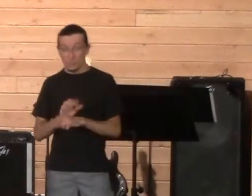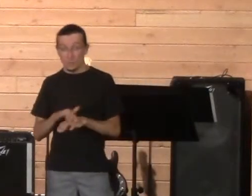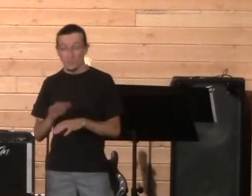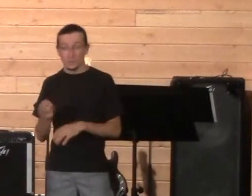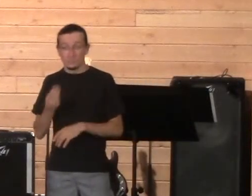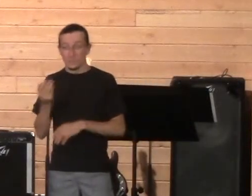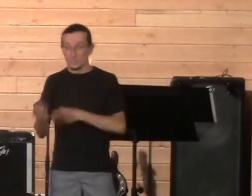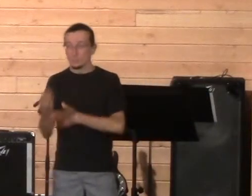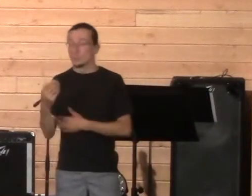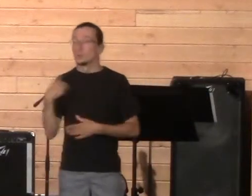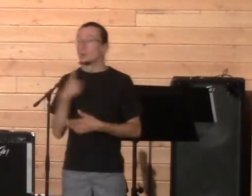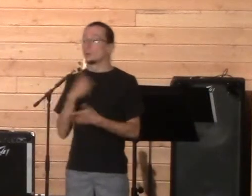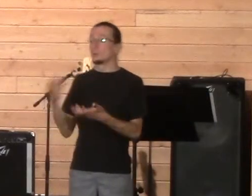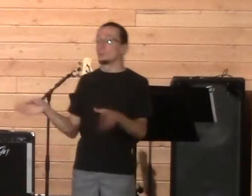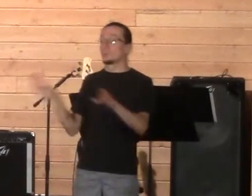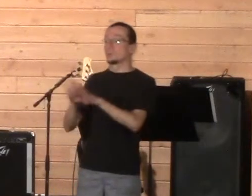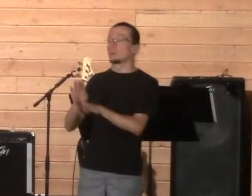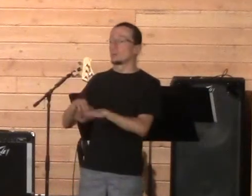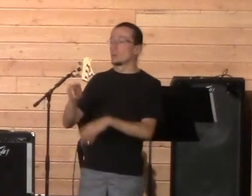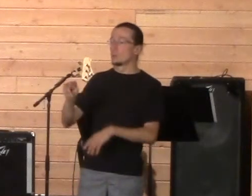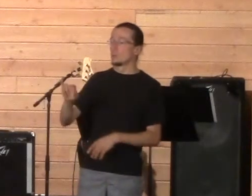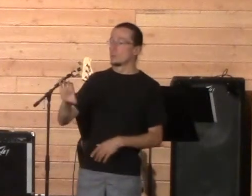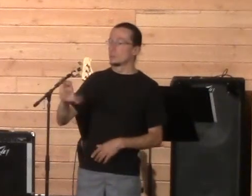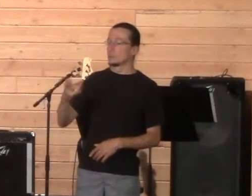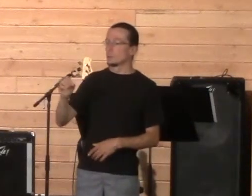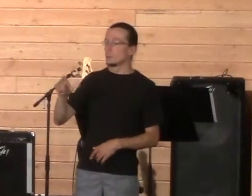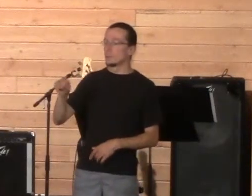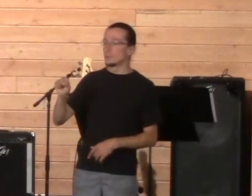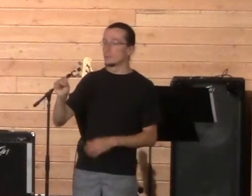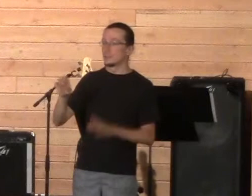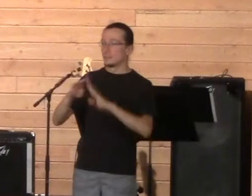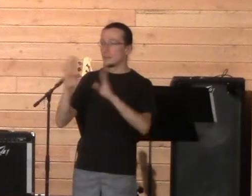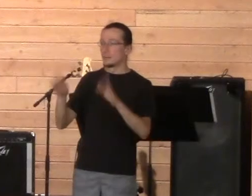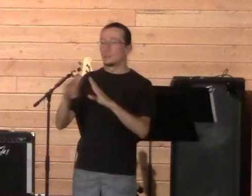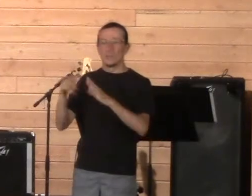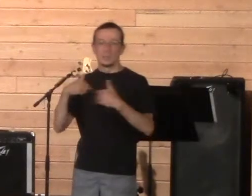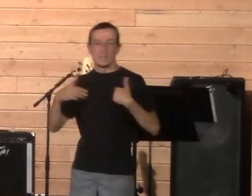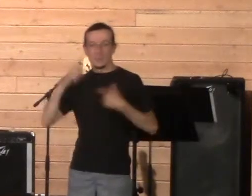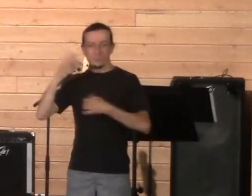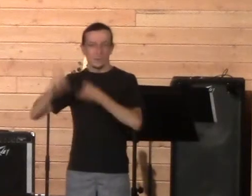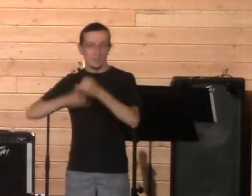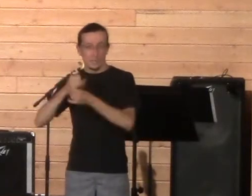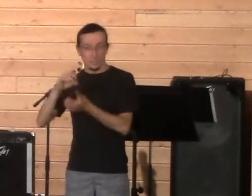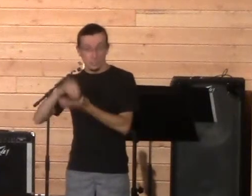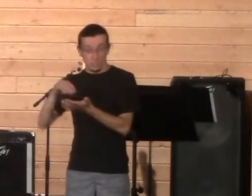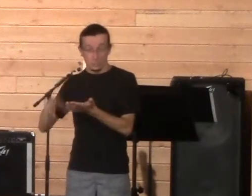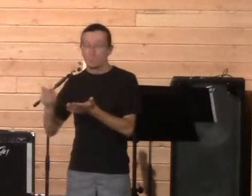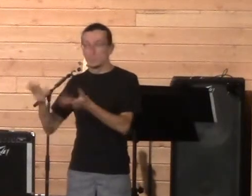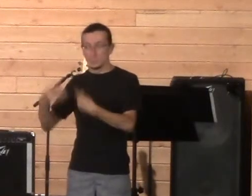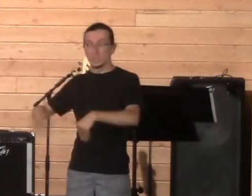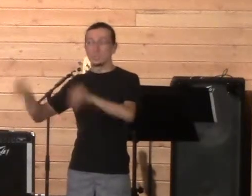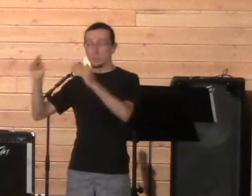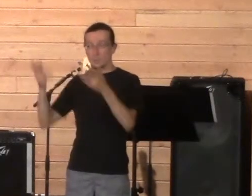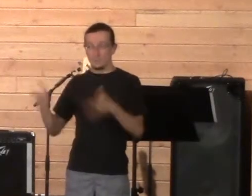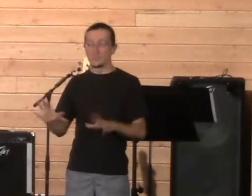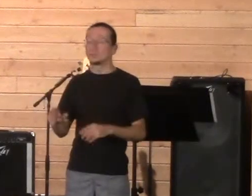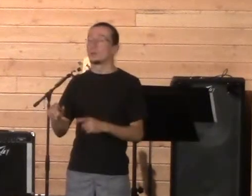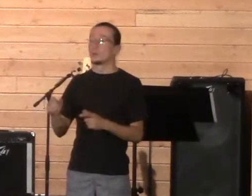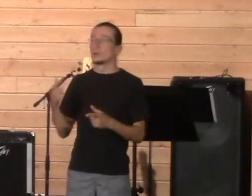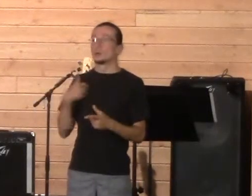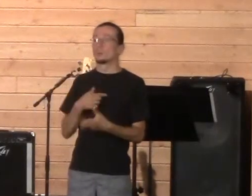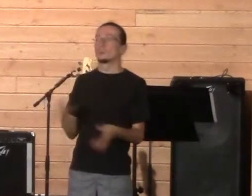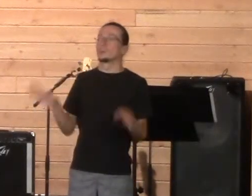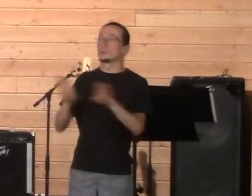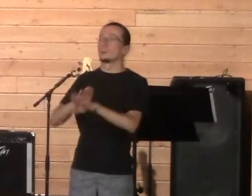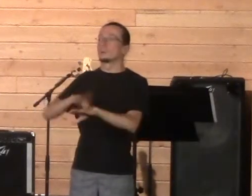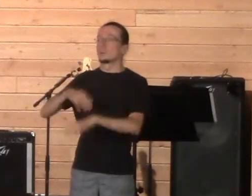on the Nicholas house, the house we had for international students. And the closing was Monday, which was